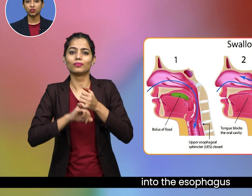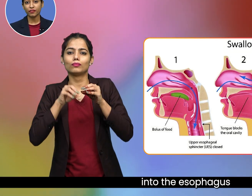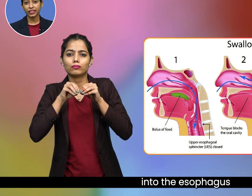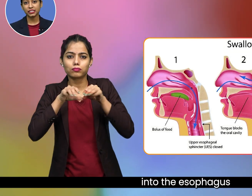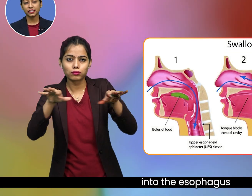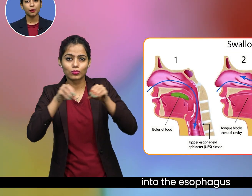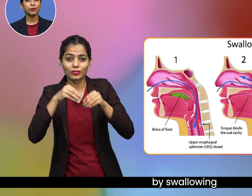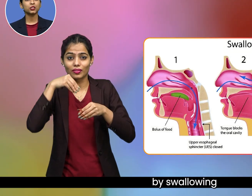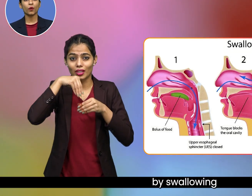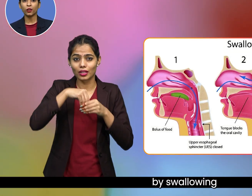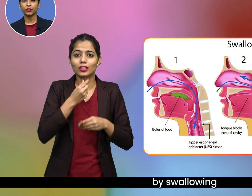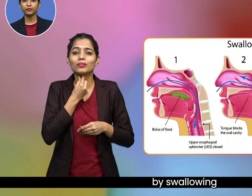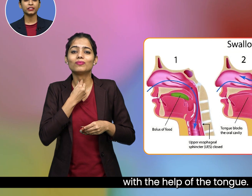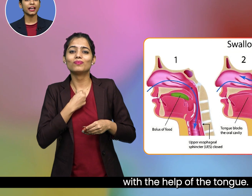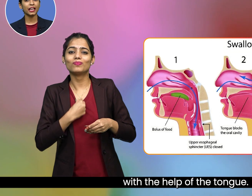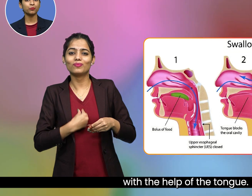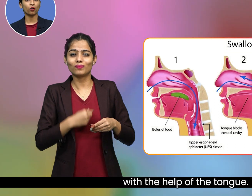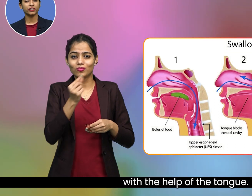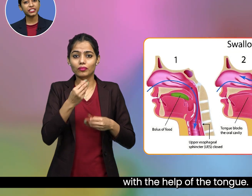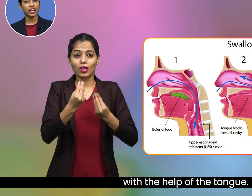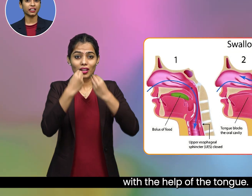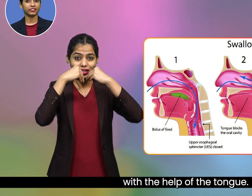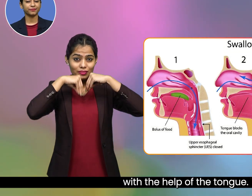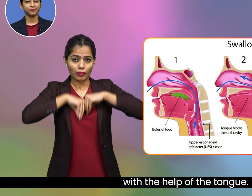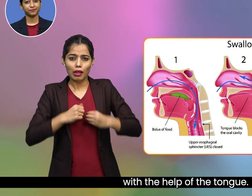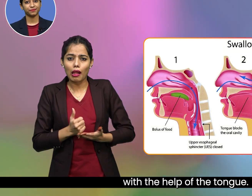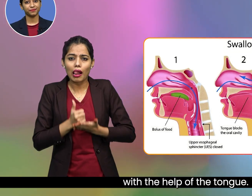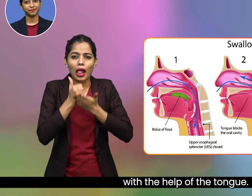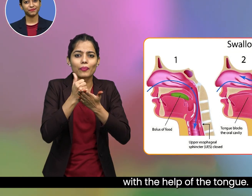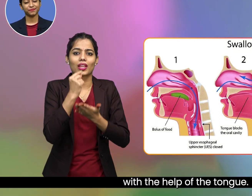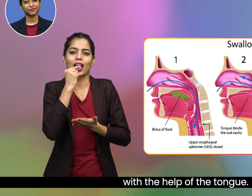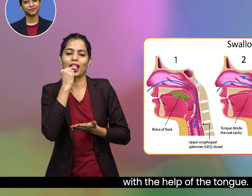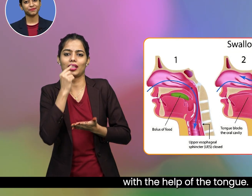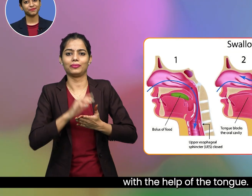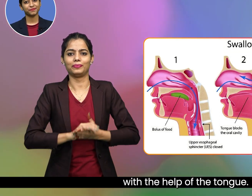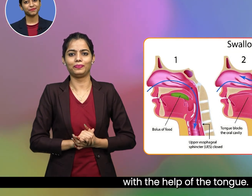the esophagus by swallowing with the help of the tongue.